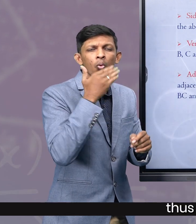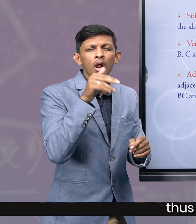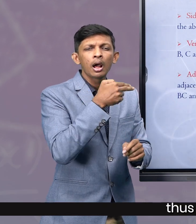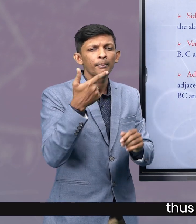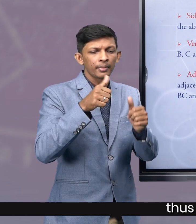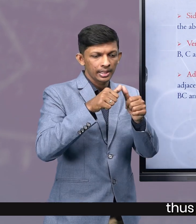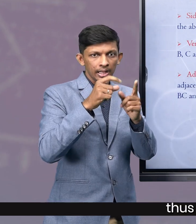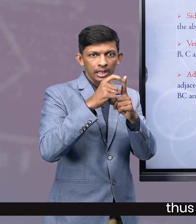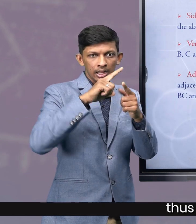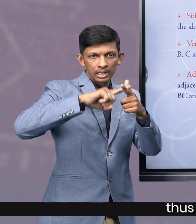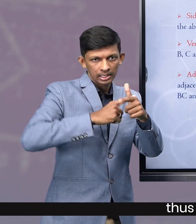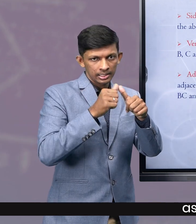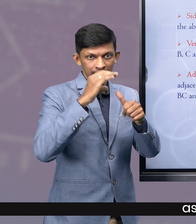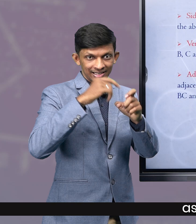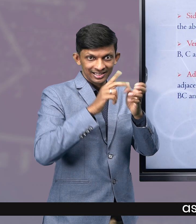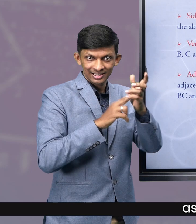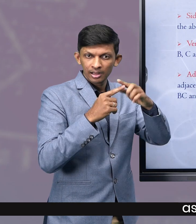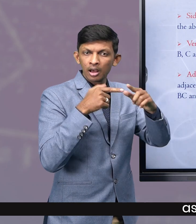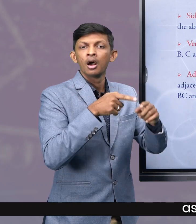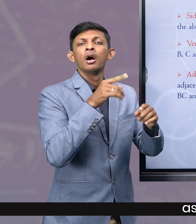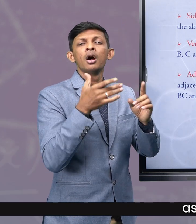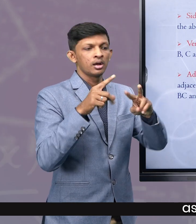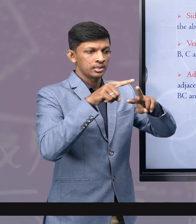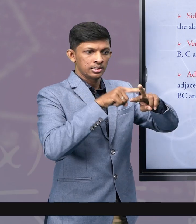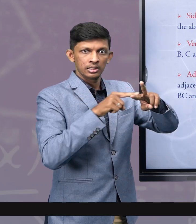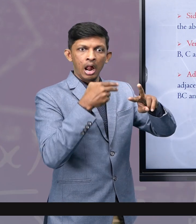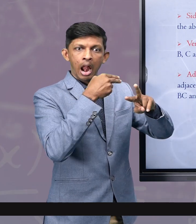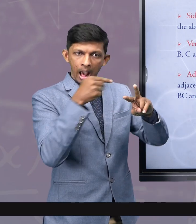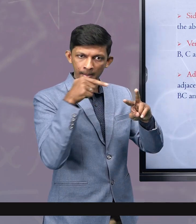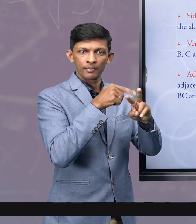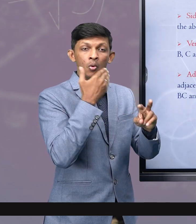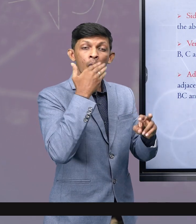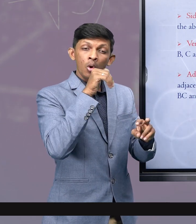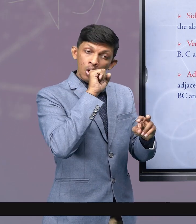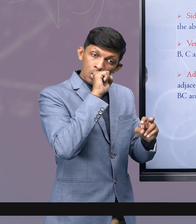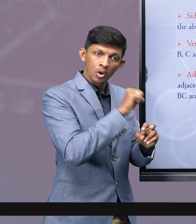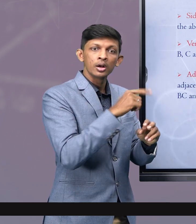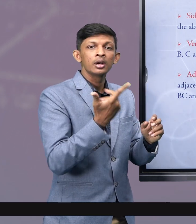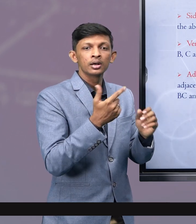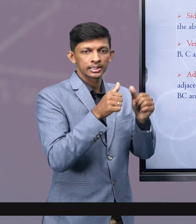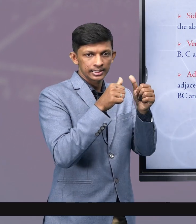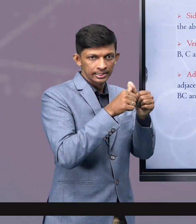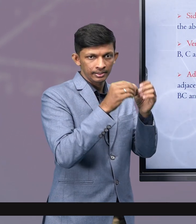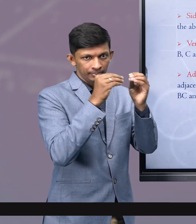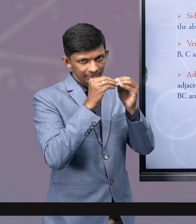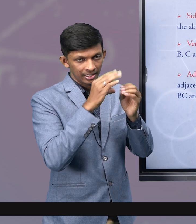thus called adjacent sides, as in the above figure. AB and BC, BC and